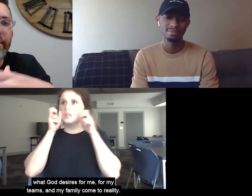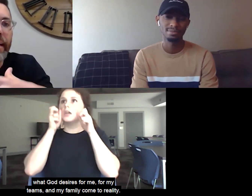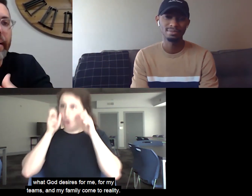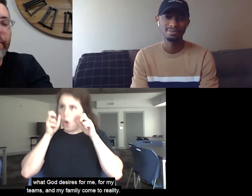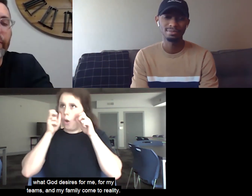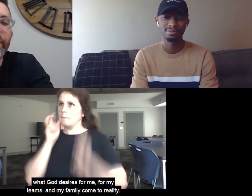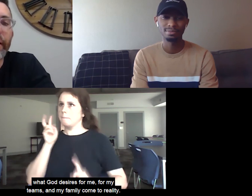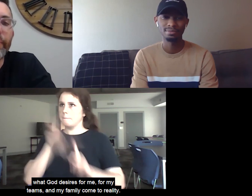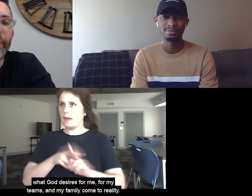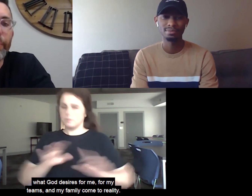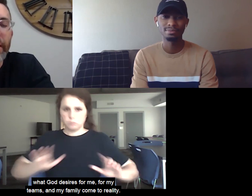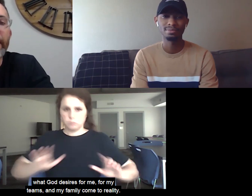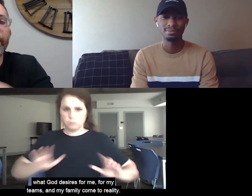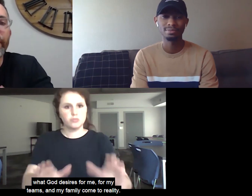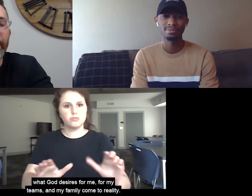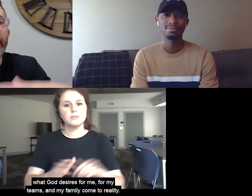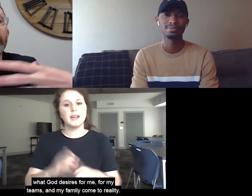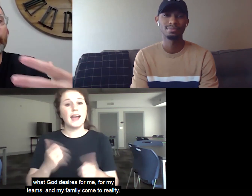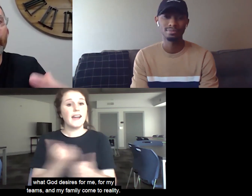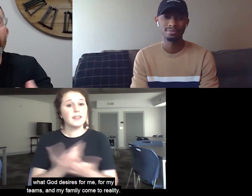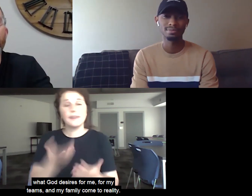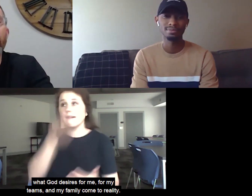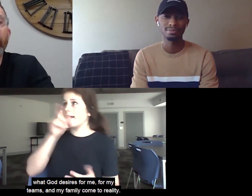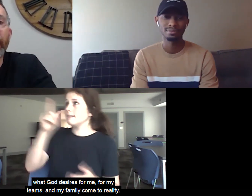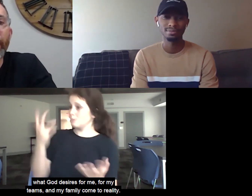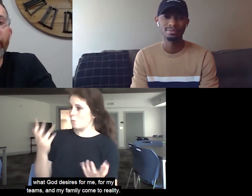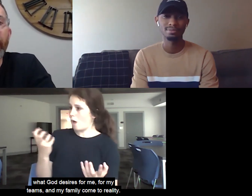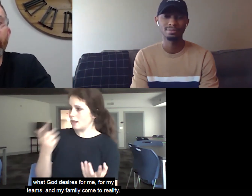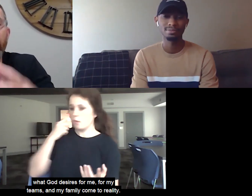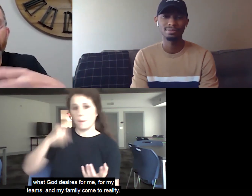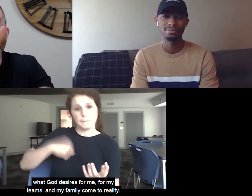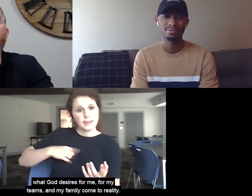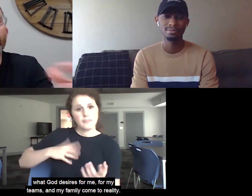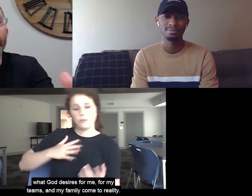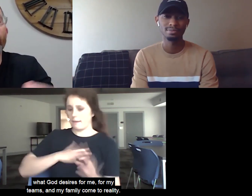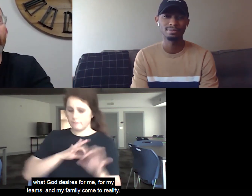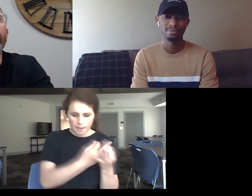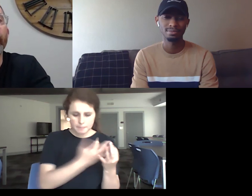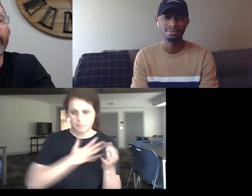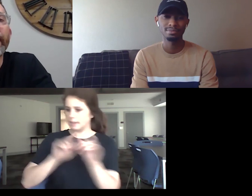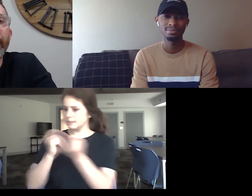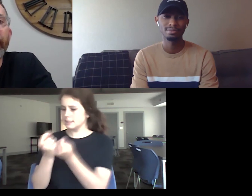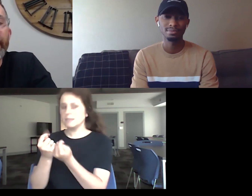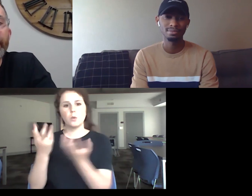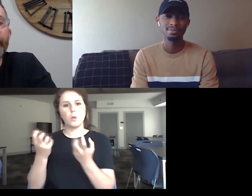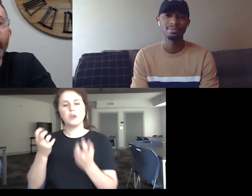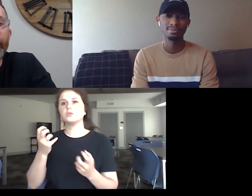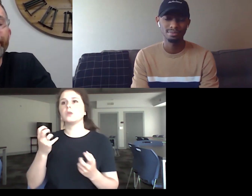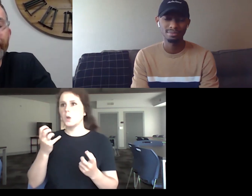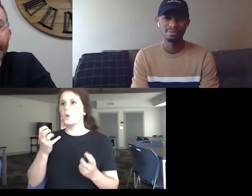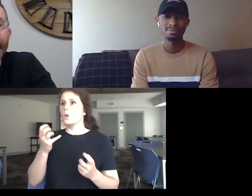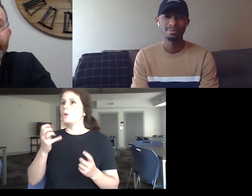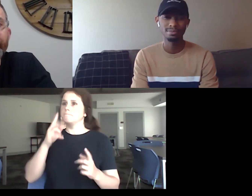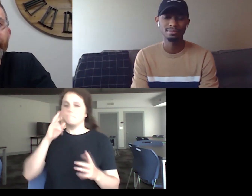God desires for me and for the teams and my family come to reality.